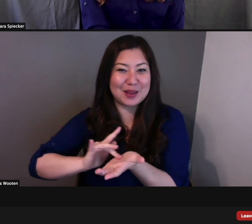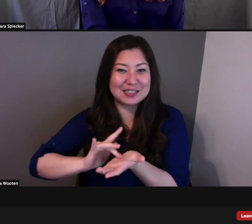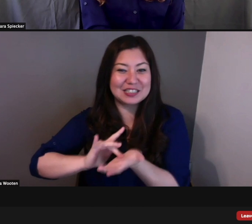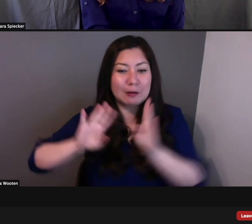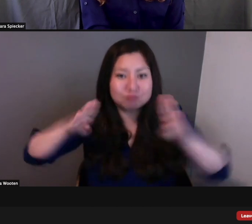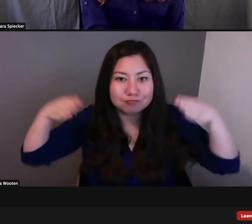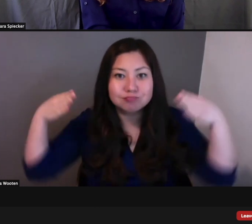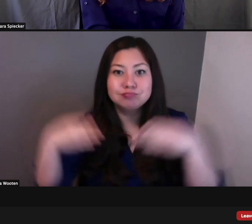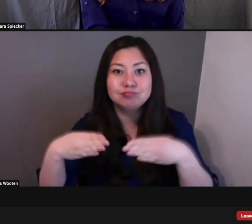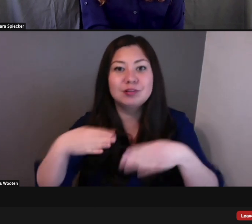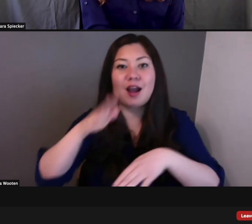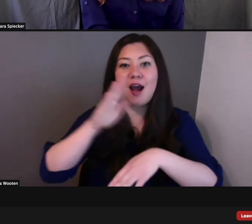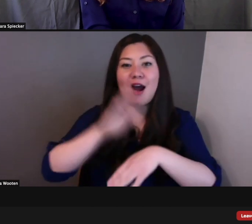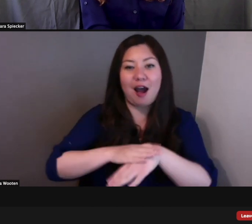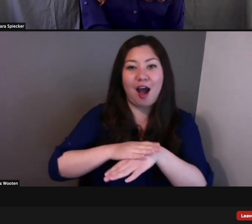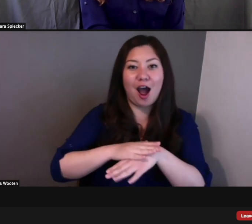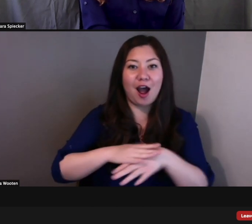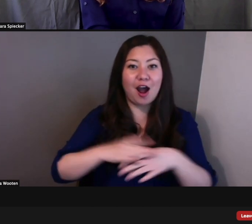biomedical studies.